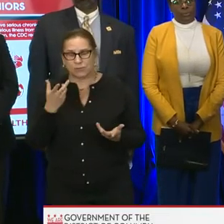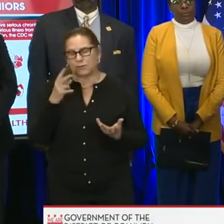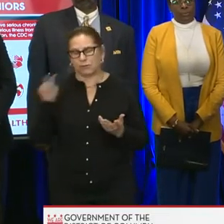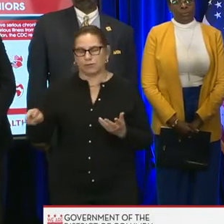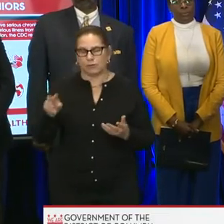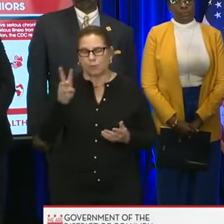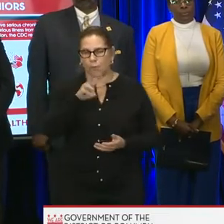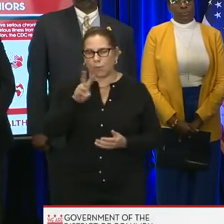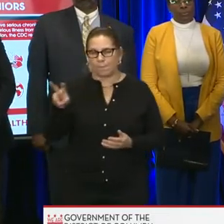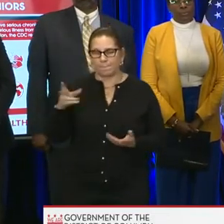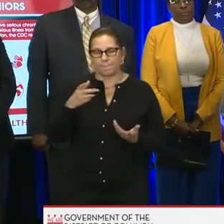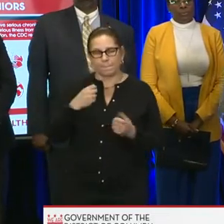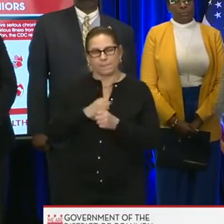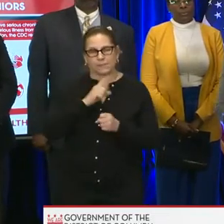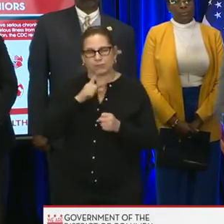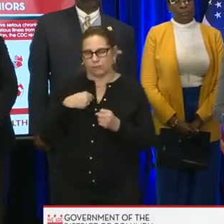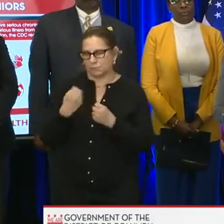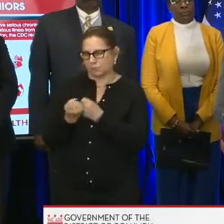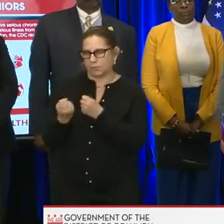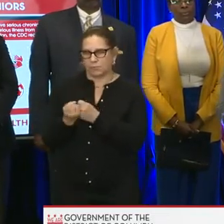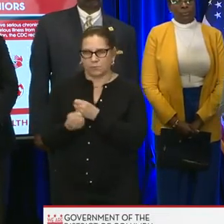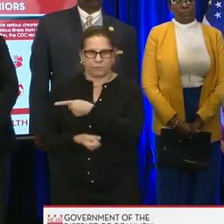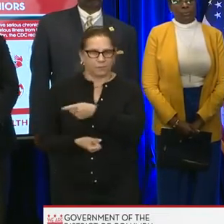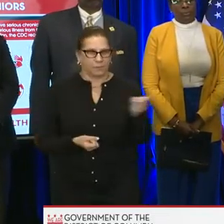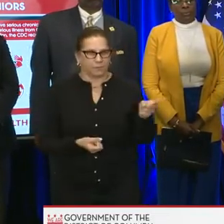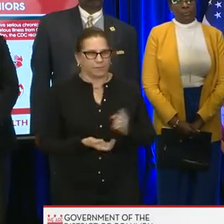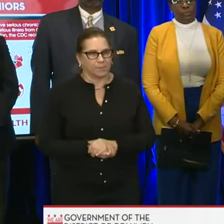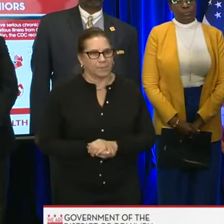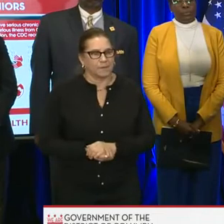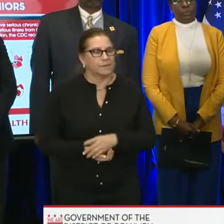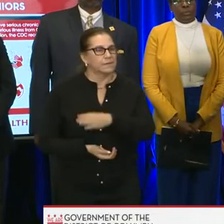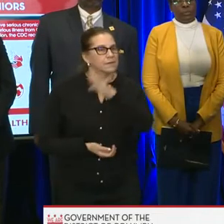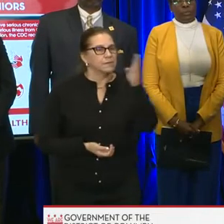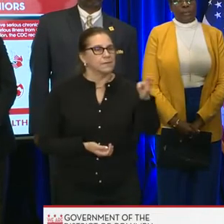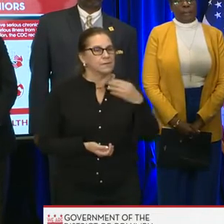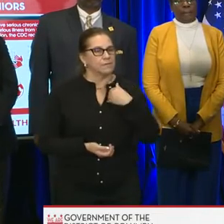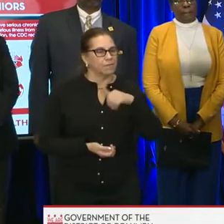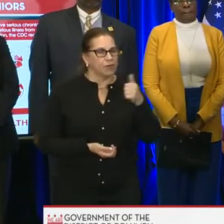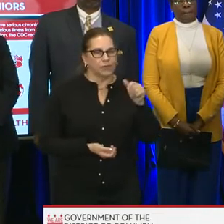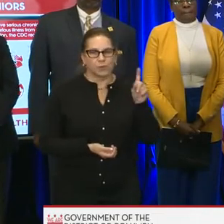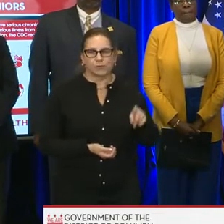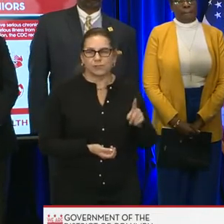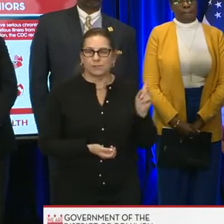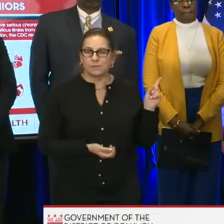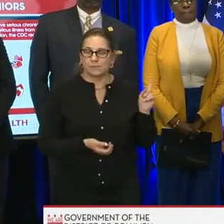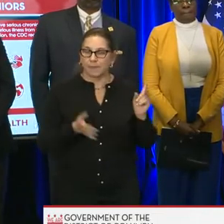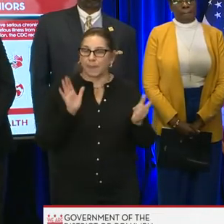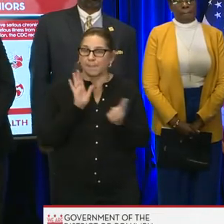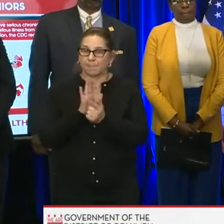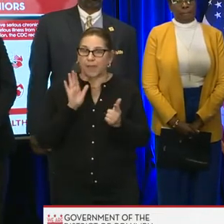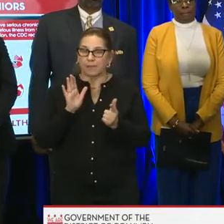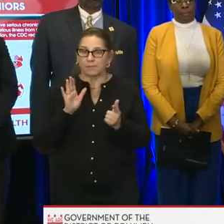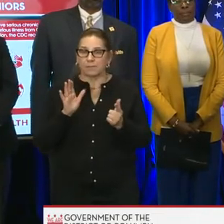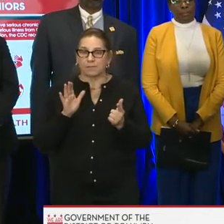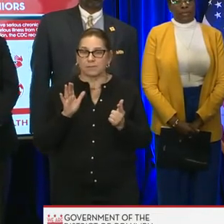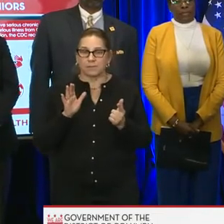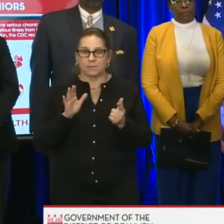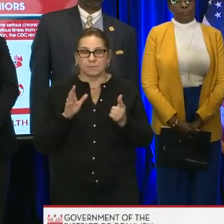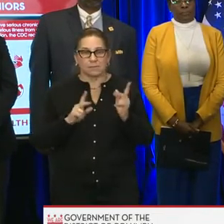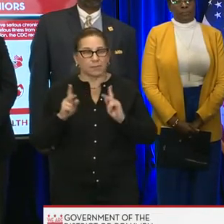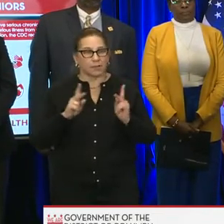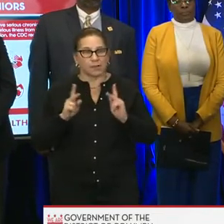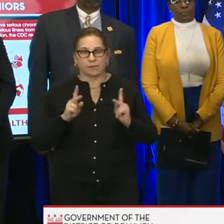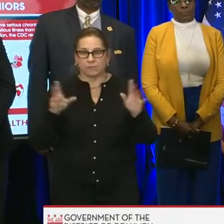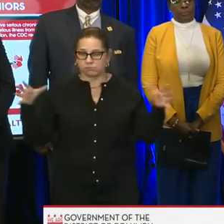response. Mayor Bowser, Yes. is the ban on mass gatherings now mandatory? It is. So are there penalties, or how is